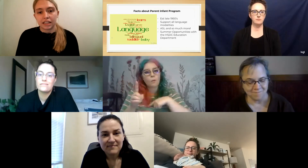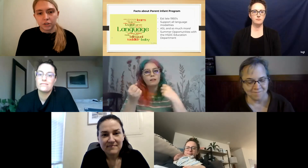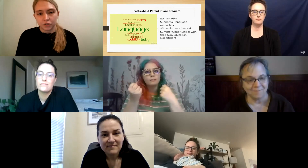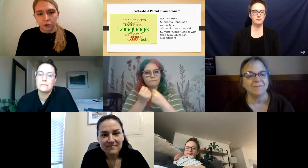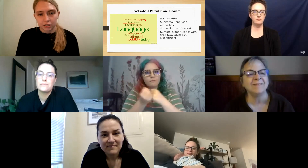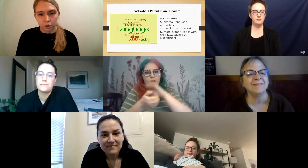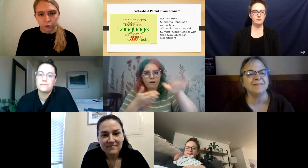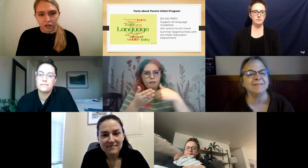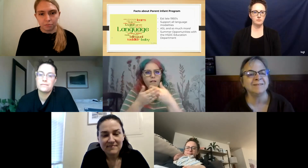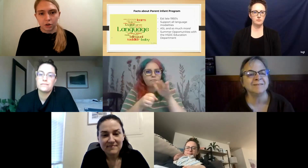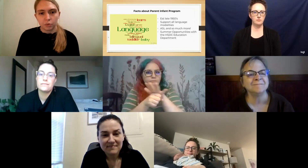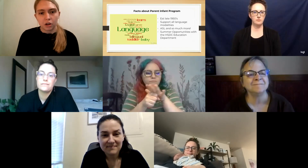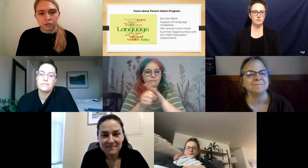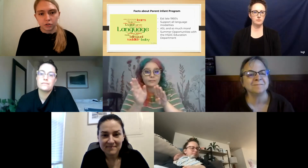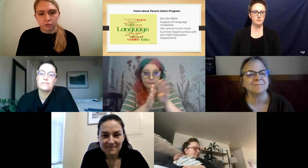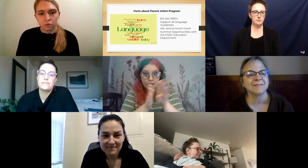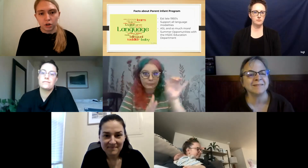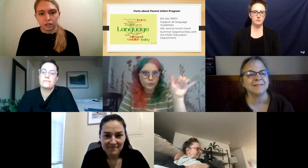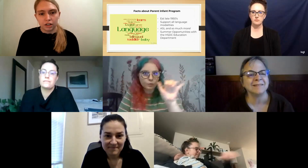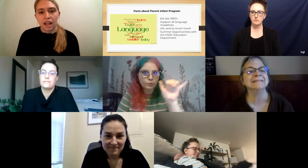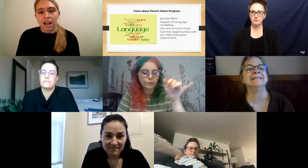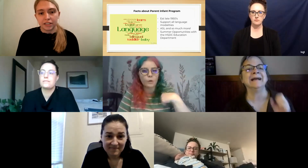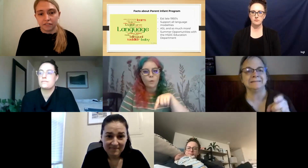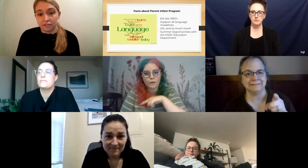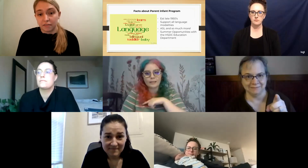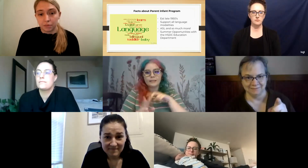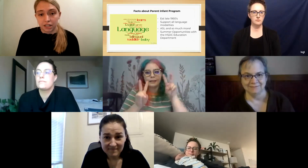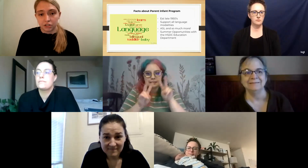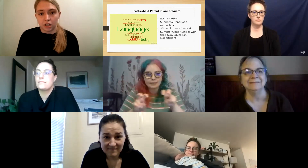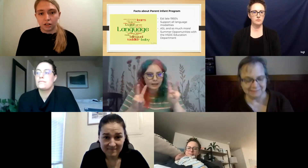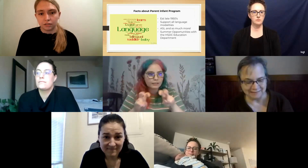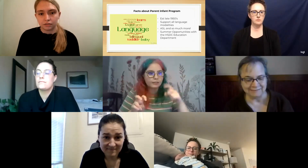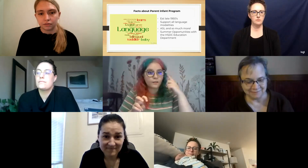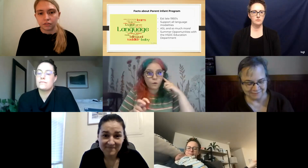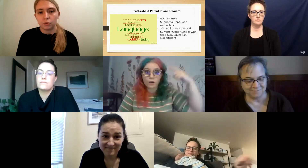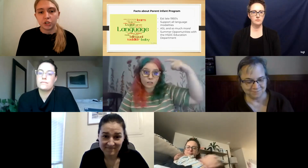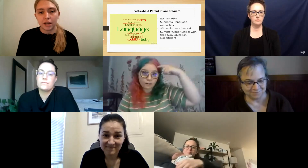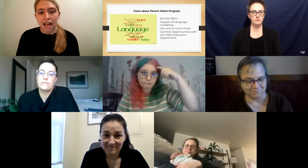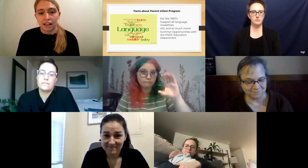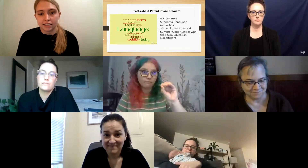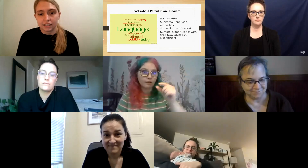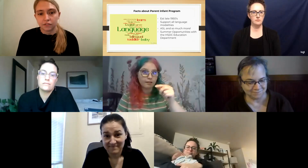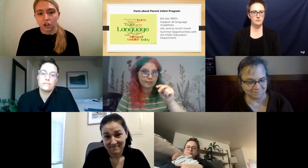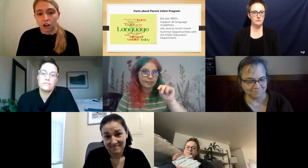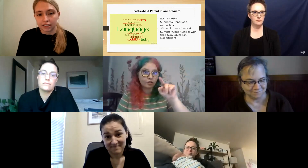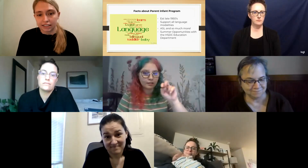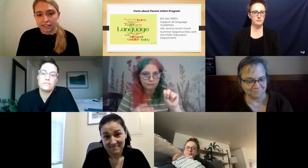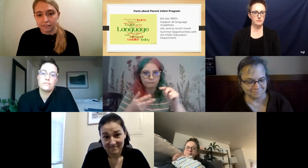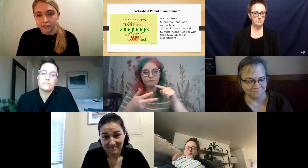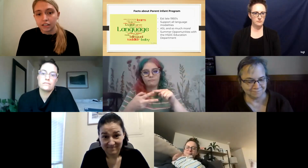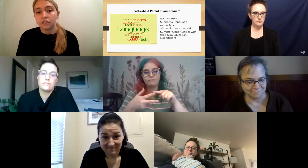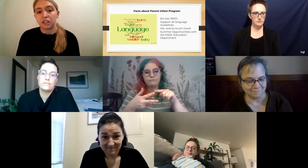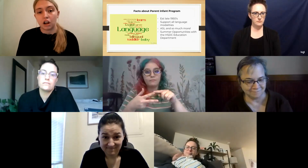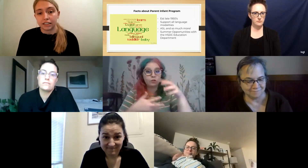We're a language-focused program, but we also support areas of development as well. We do analysis for